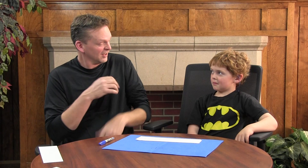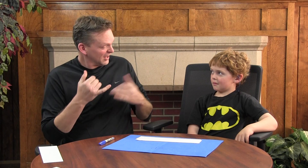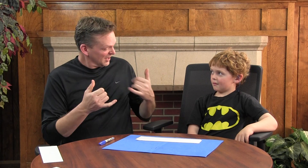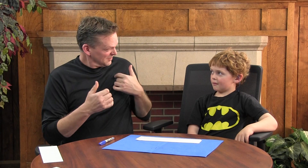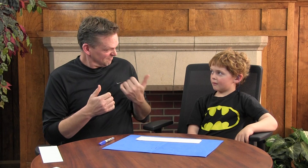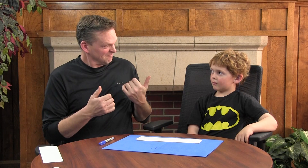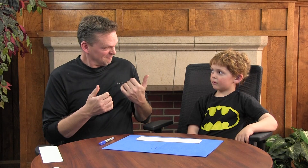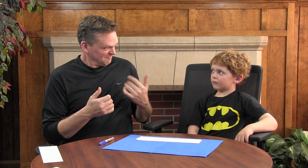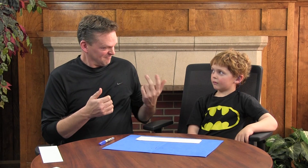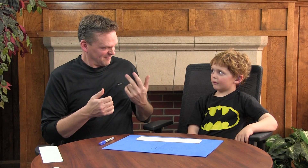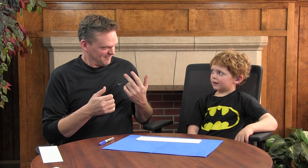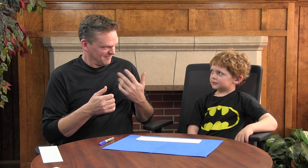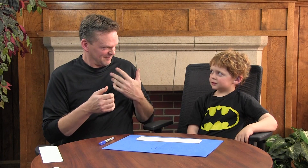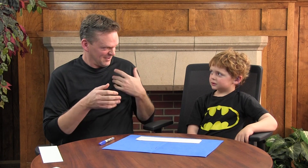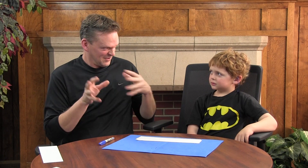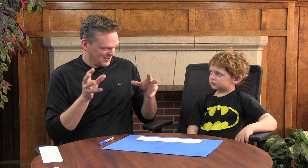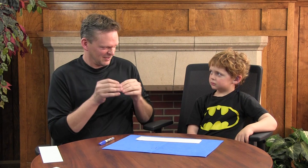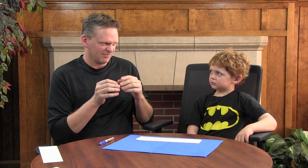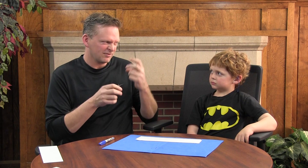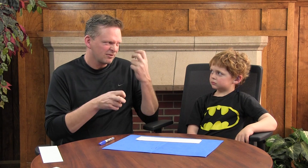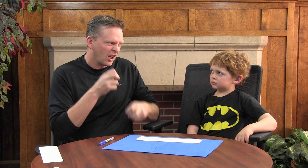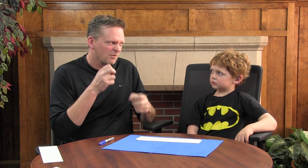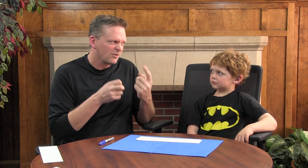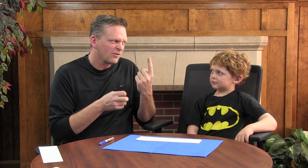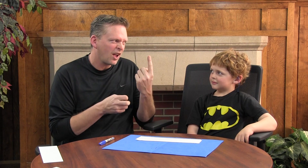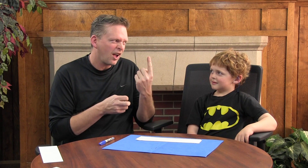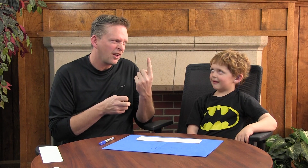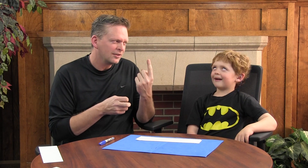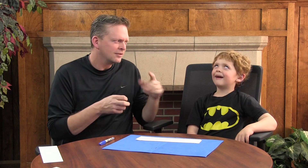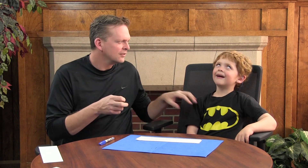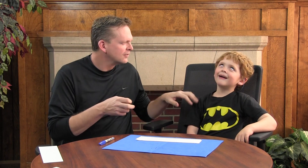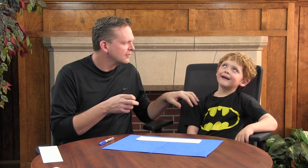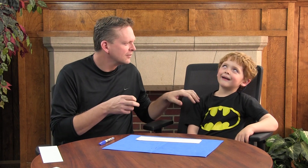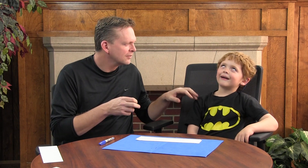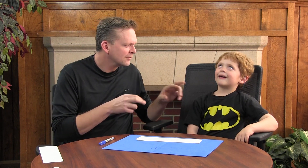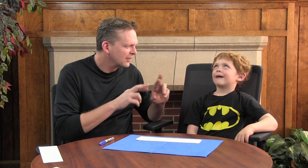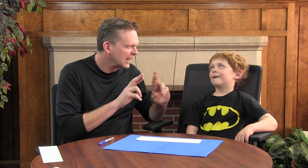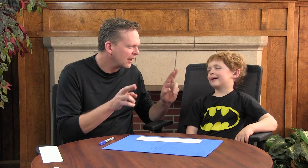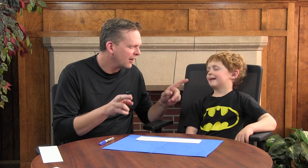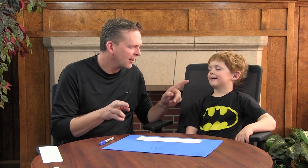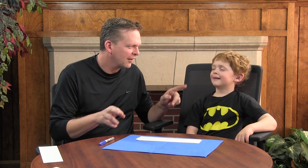Okay, now we're going to do a tough one. Okay. Ready?